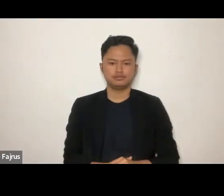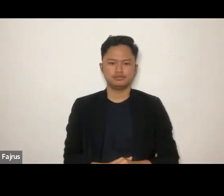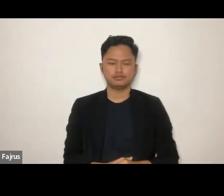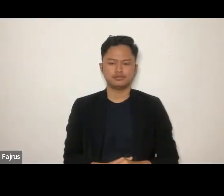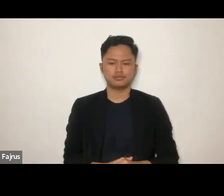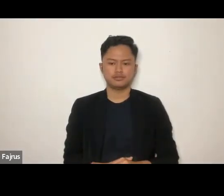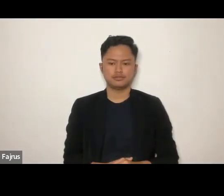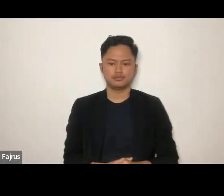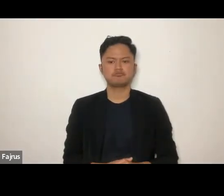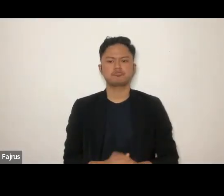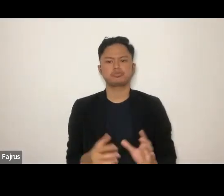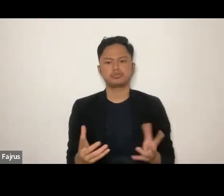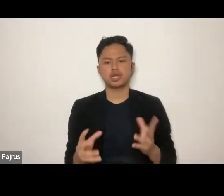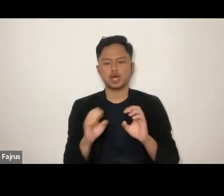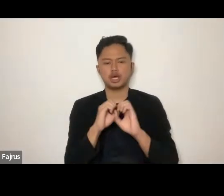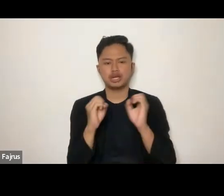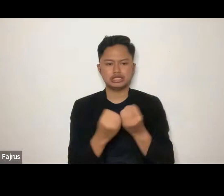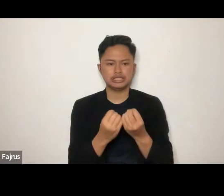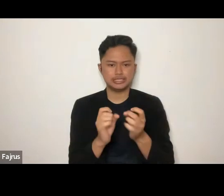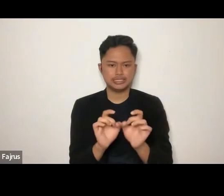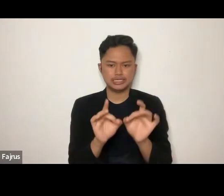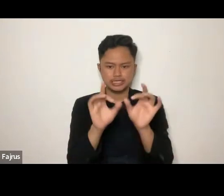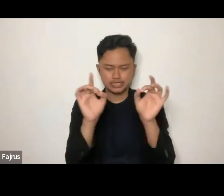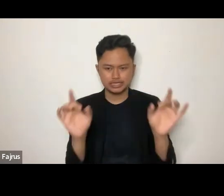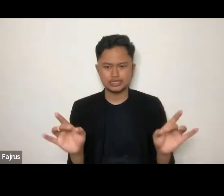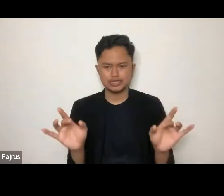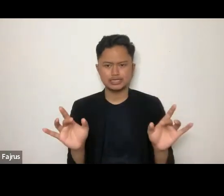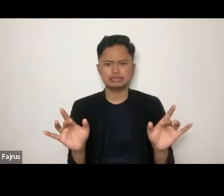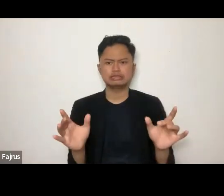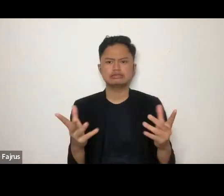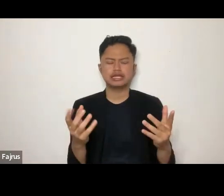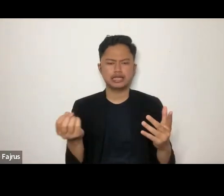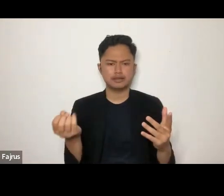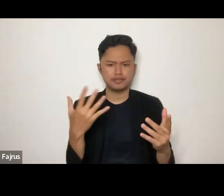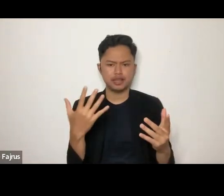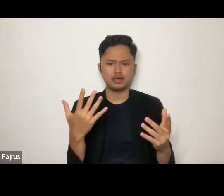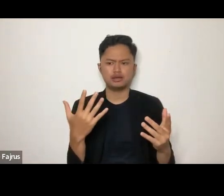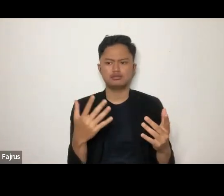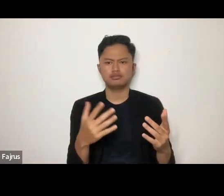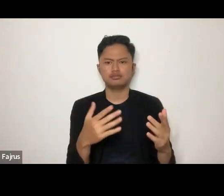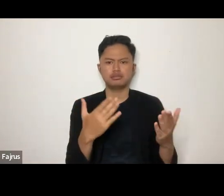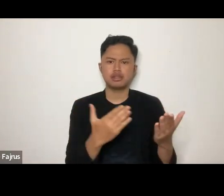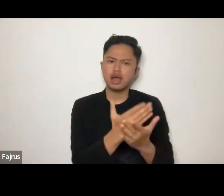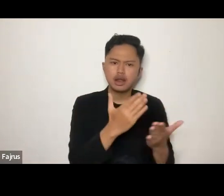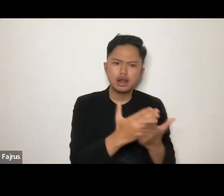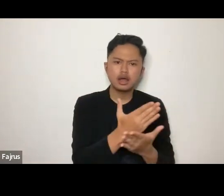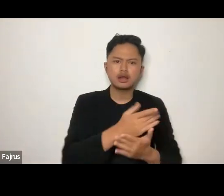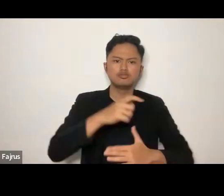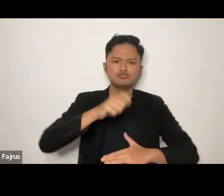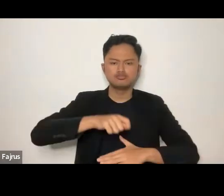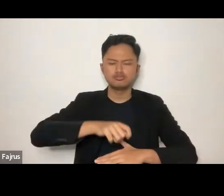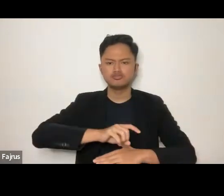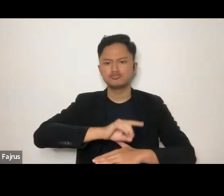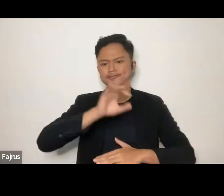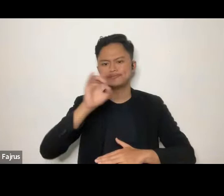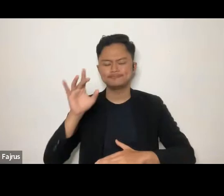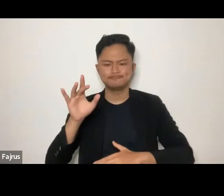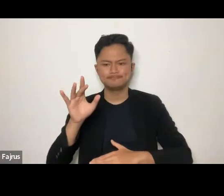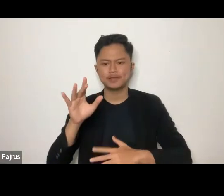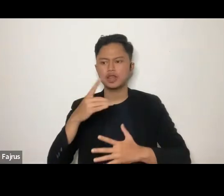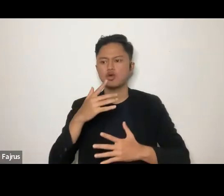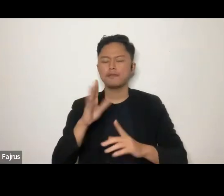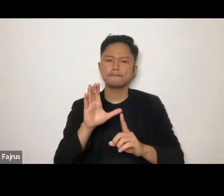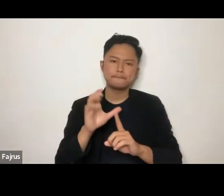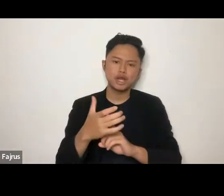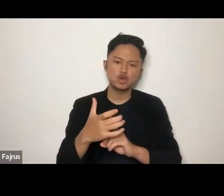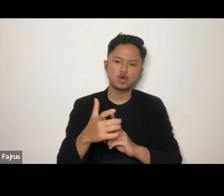other organizations as well, such as I know about Lawyers for Lawyers in the West, and also Frontline Defenders, who have